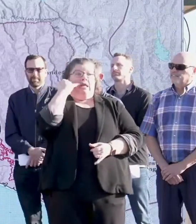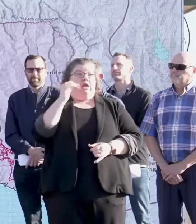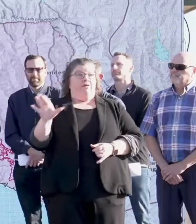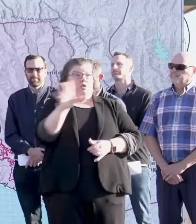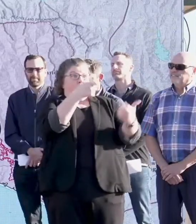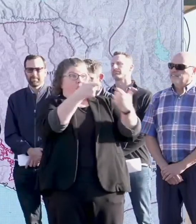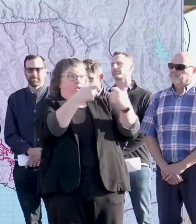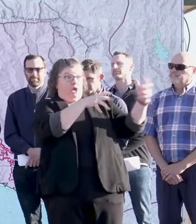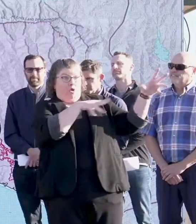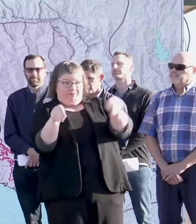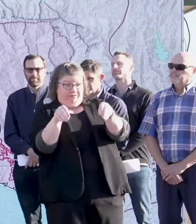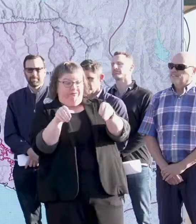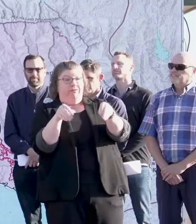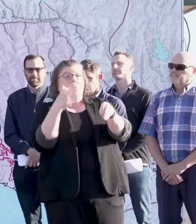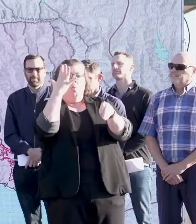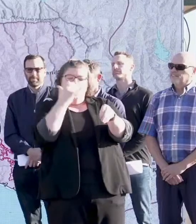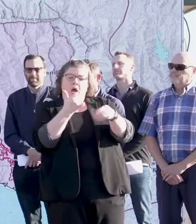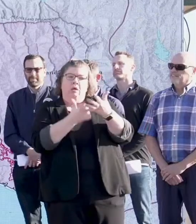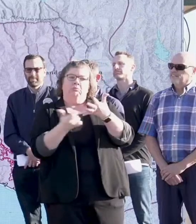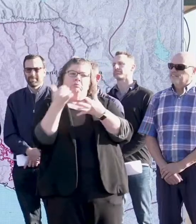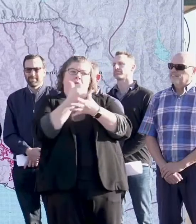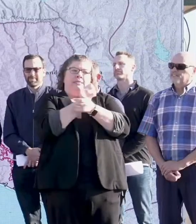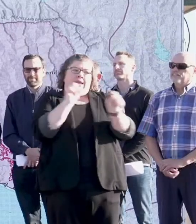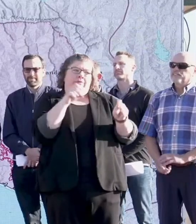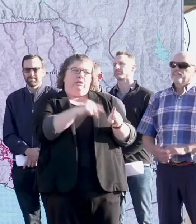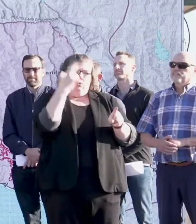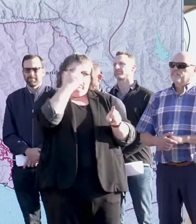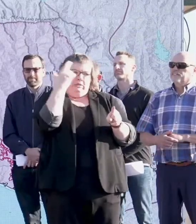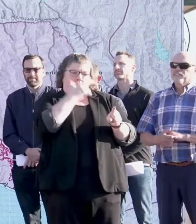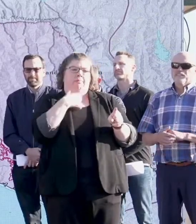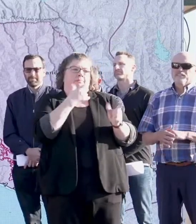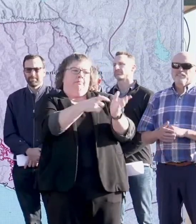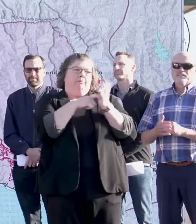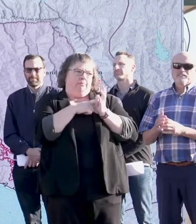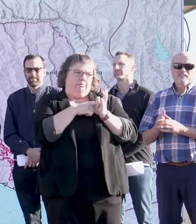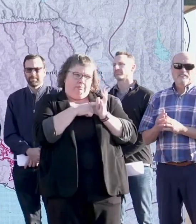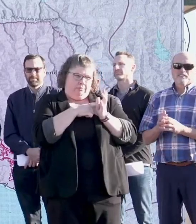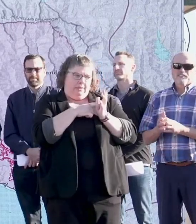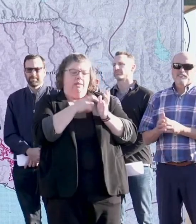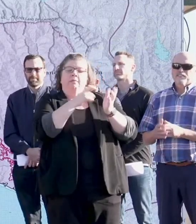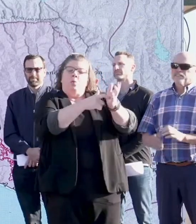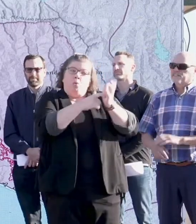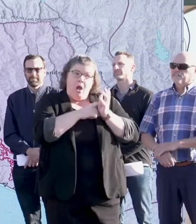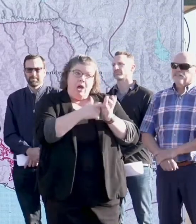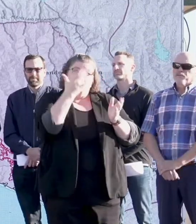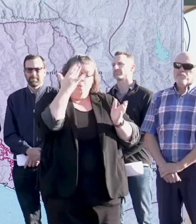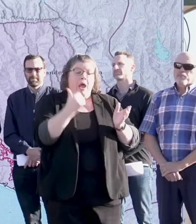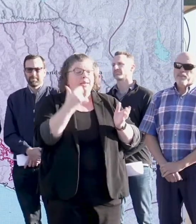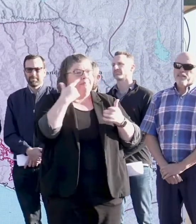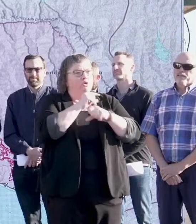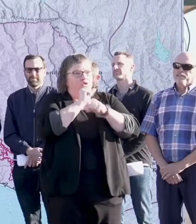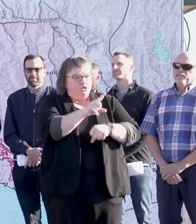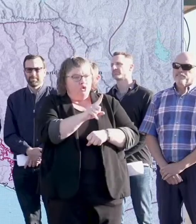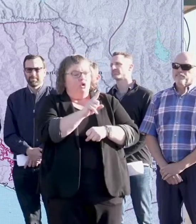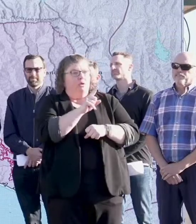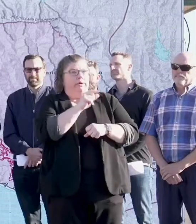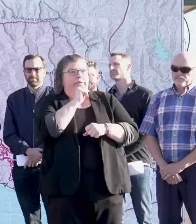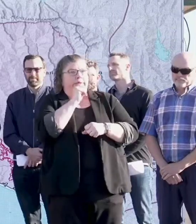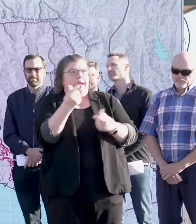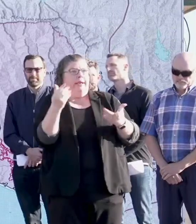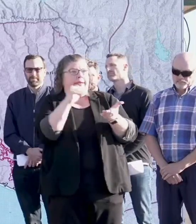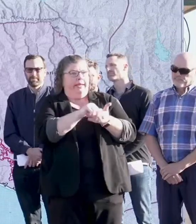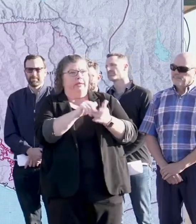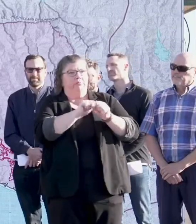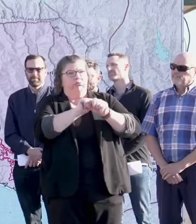power is shut off, this is something that is a necessity. It is a necessity to ensure that we do not have